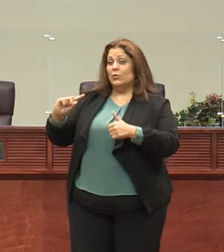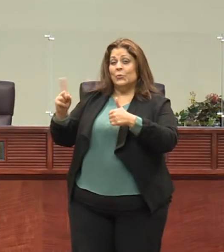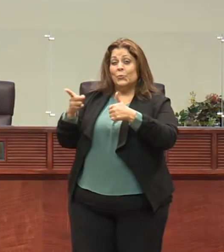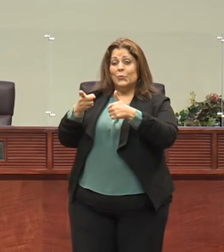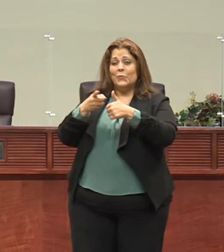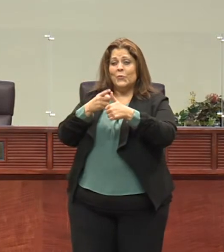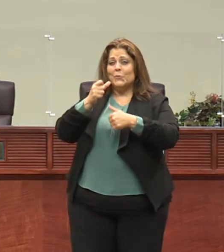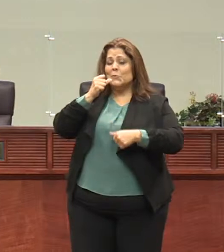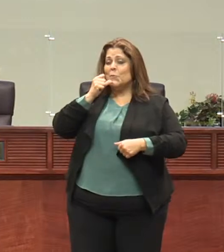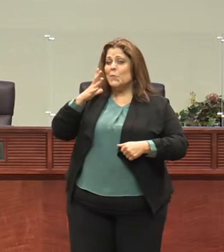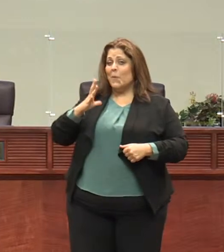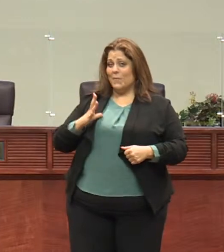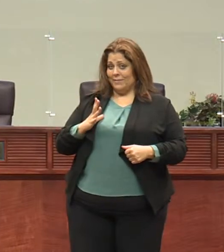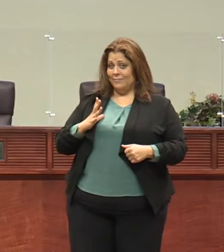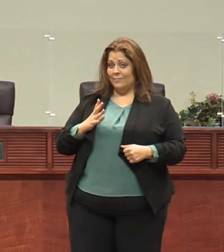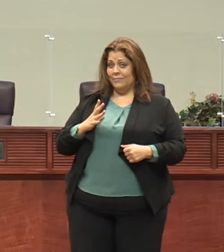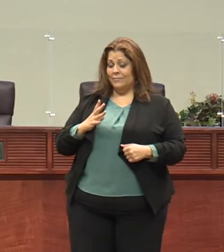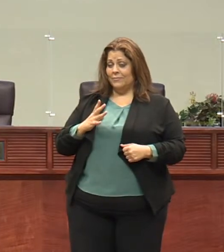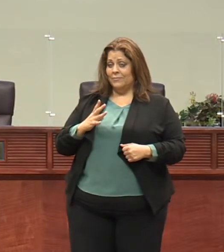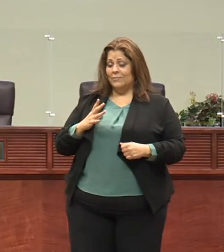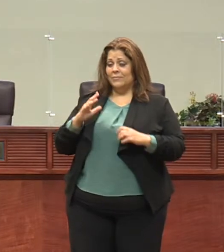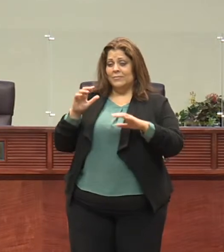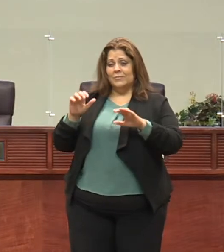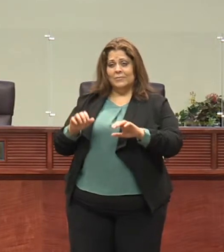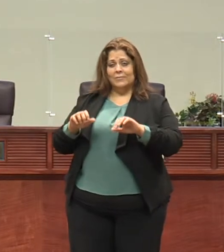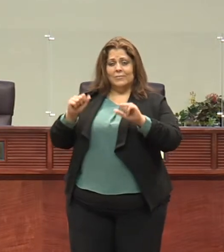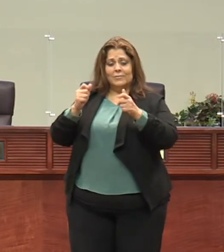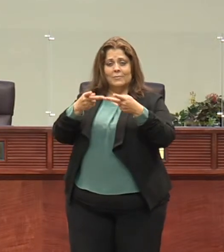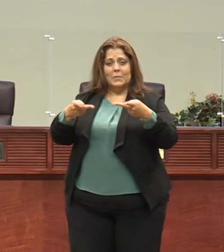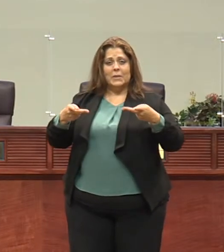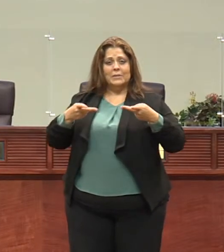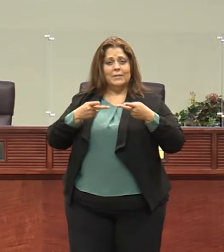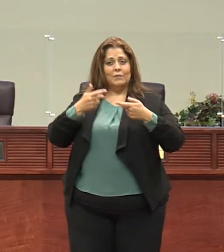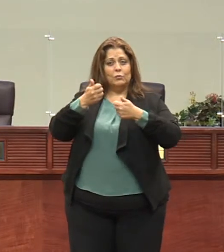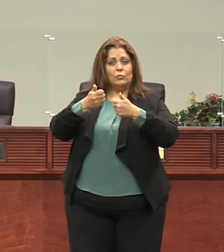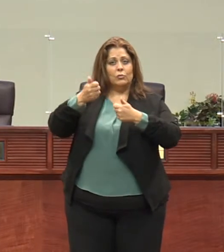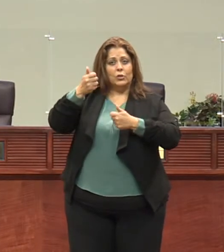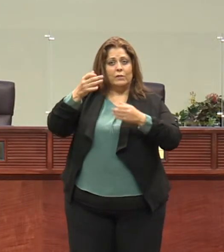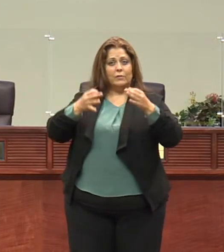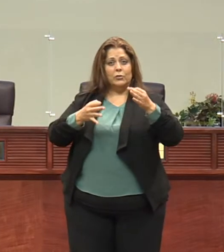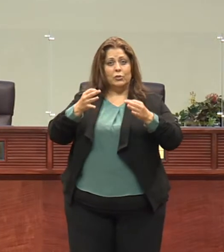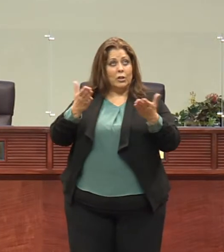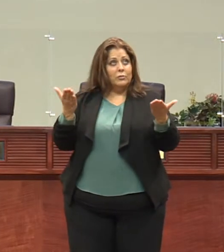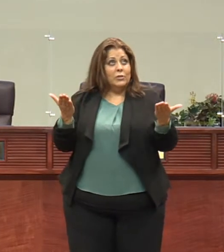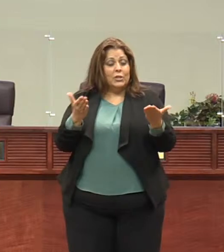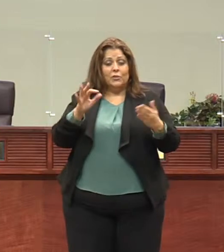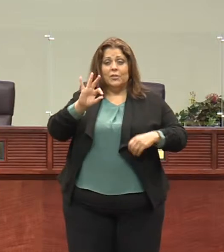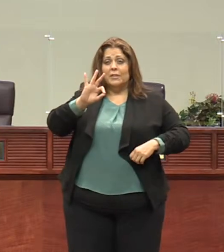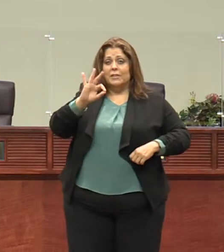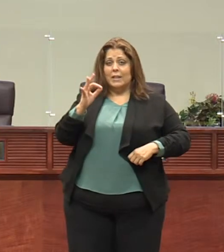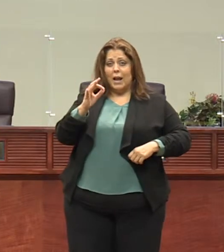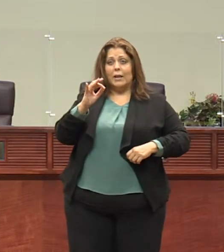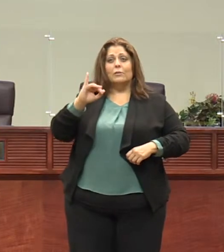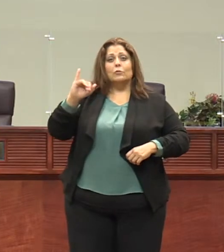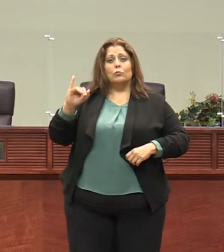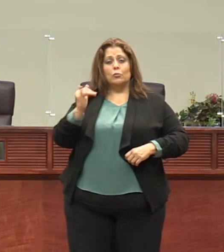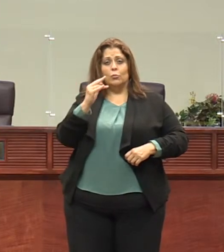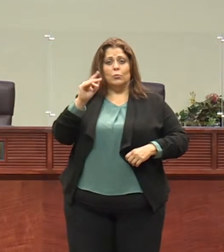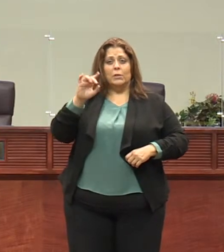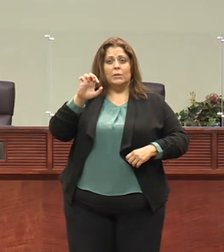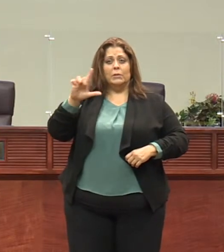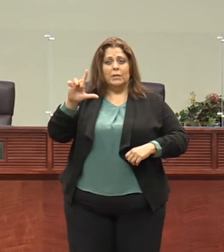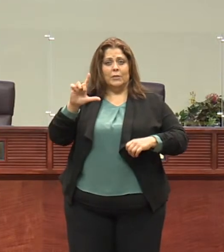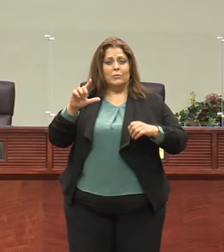woman to ever have served as Chief Judge here within this Ninth Judicial Circuit. So congratulations to you,